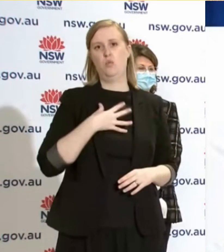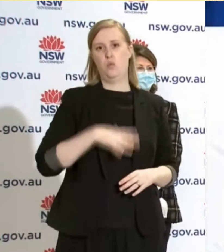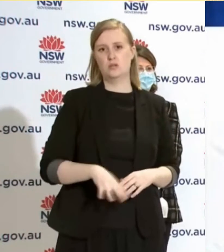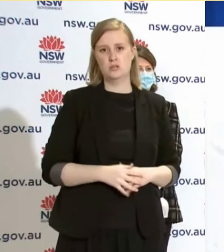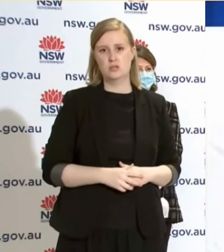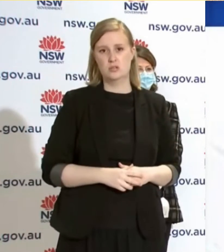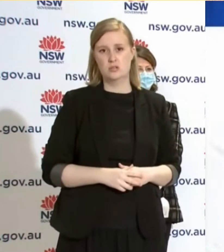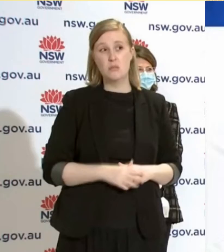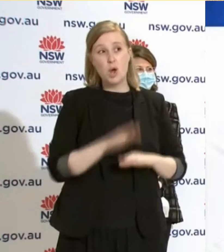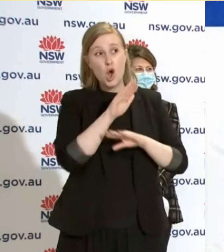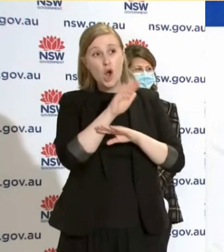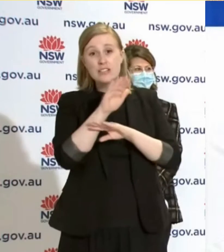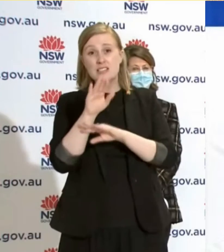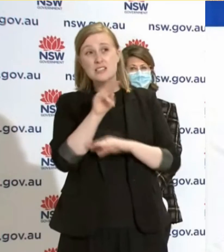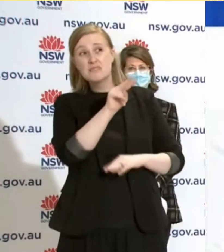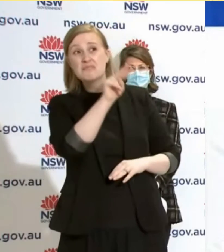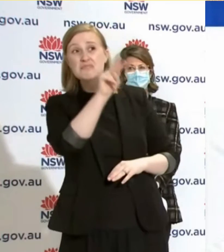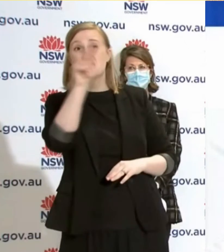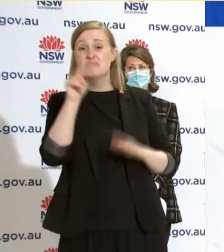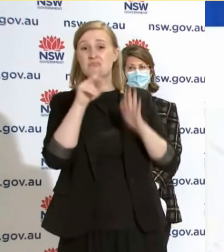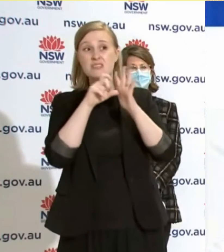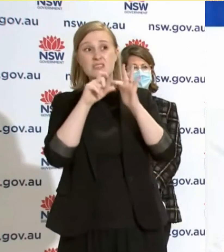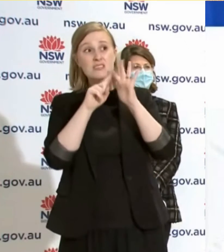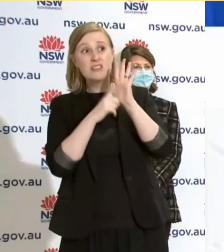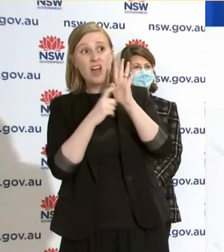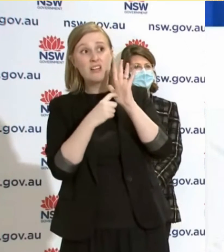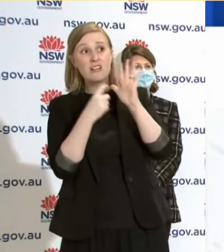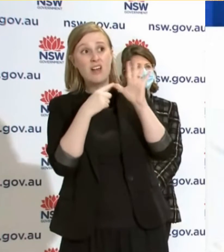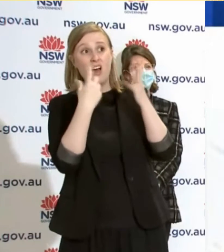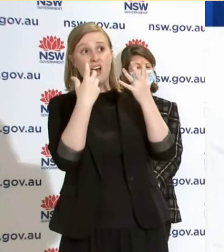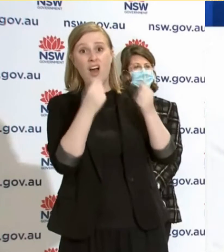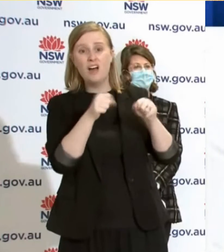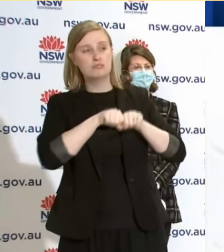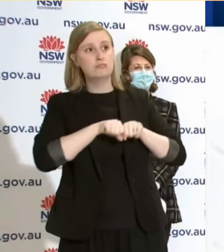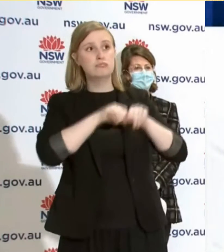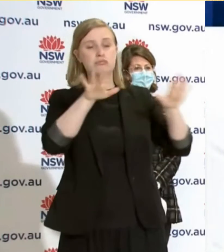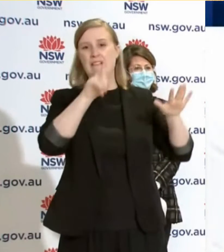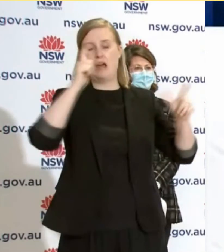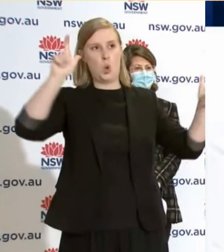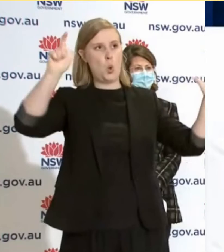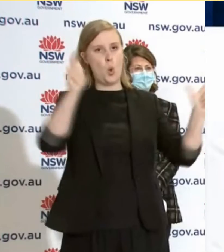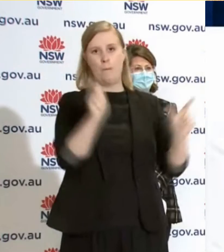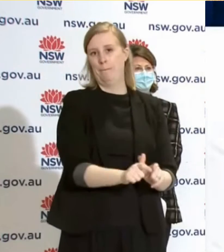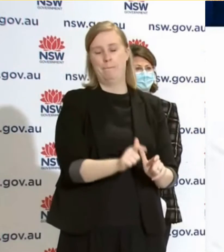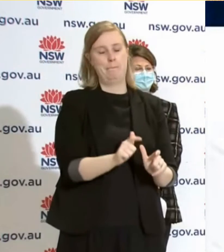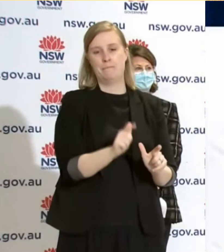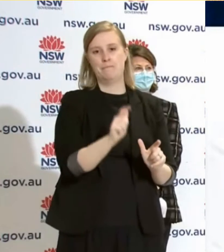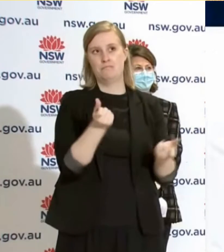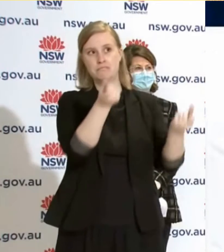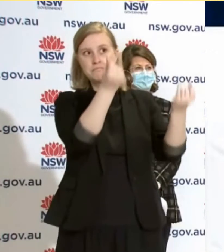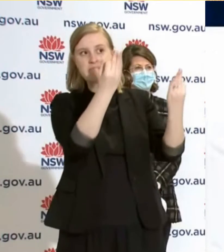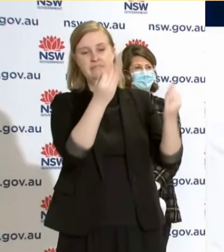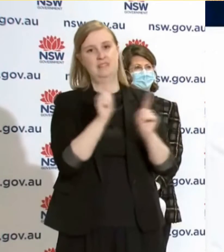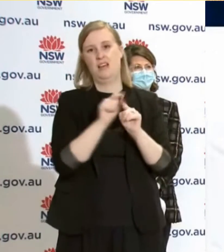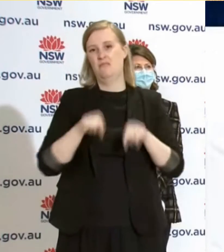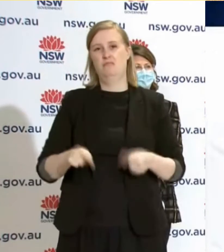planet that's escaped the Delta strain, that's escaped having cases, and we just have to be real about that. It is confronting, it is scary, but that is the world